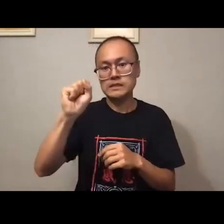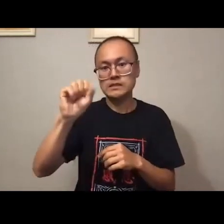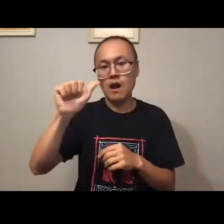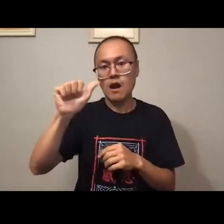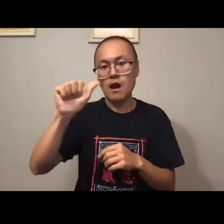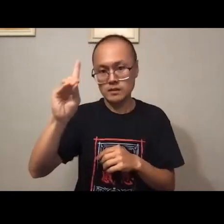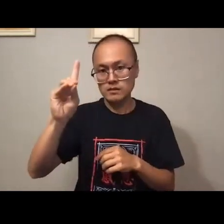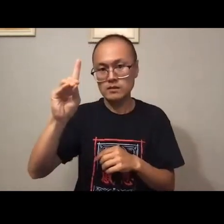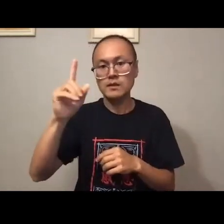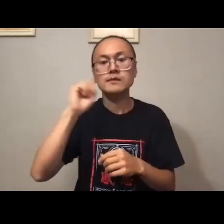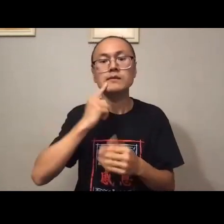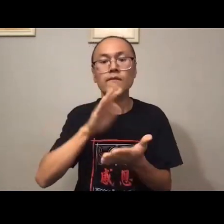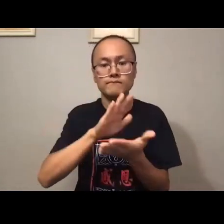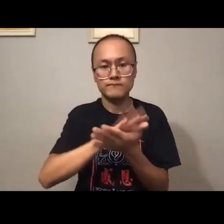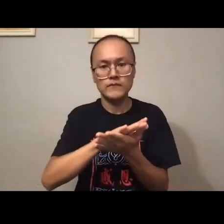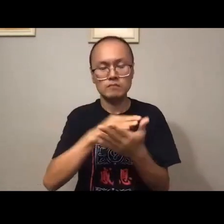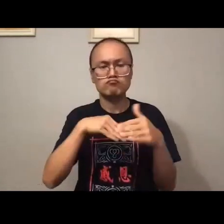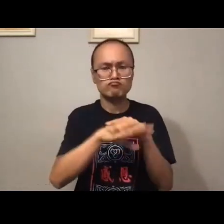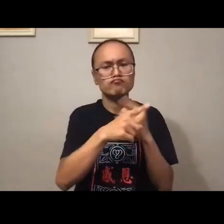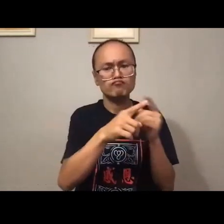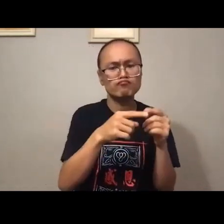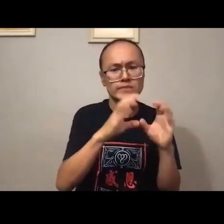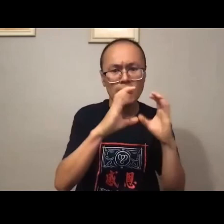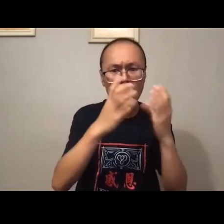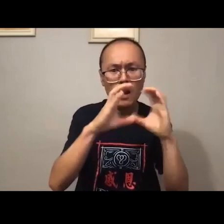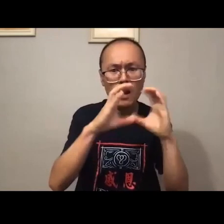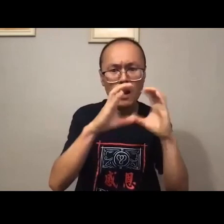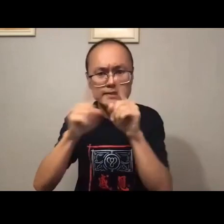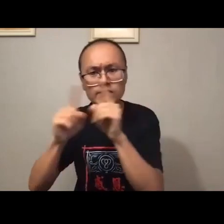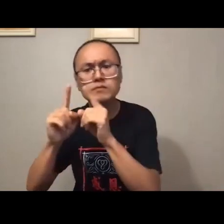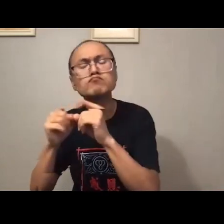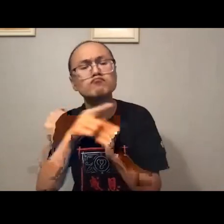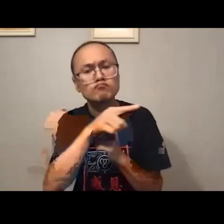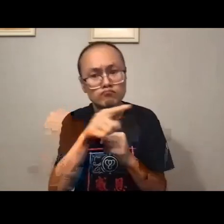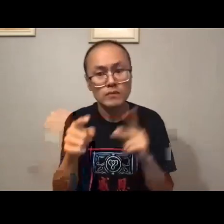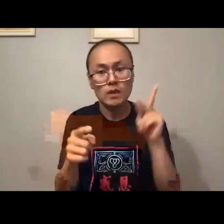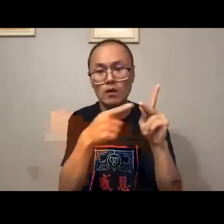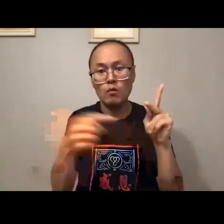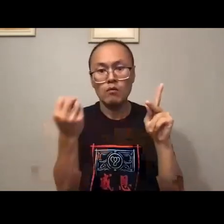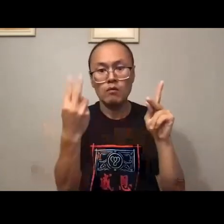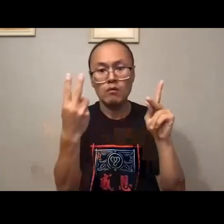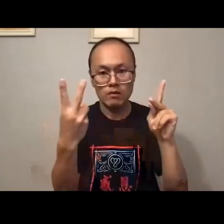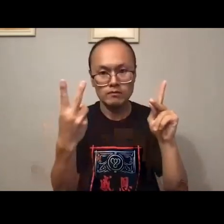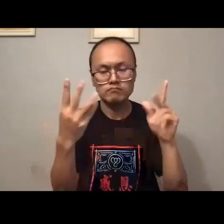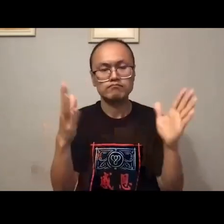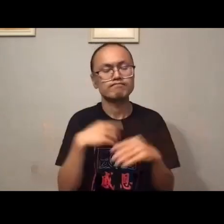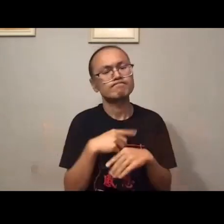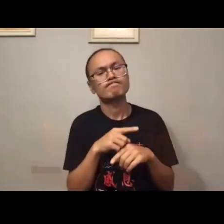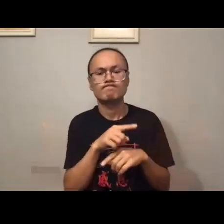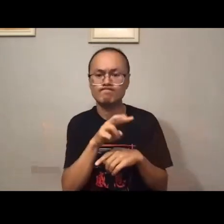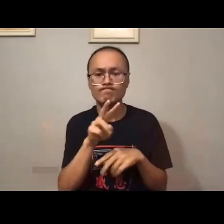When I came to America at the Minnesota Academies for the Deaf at